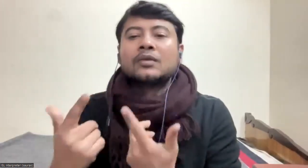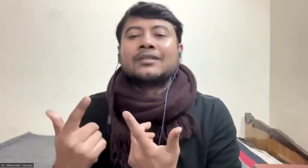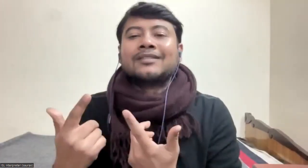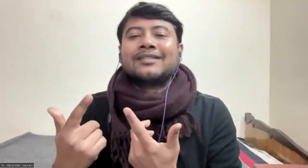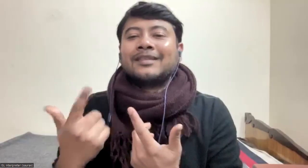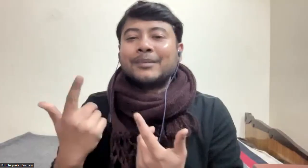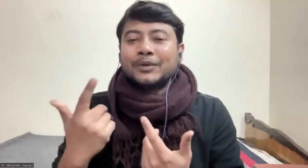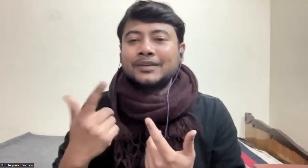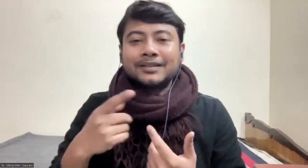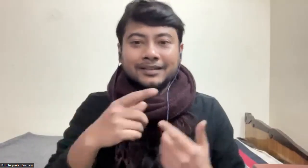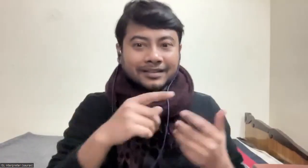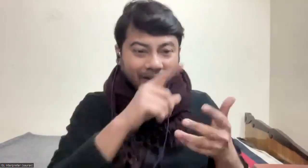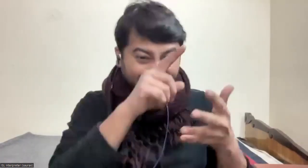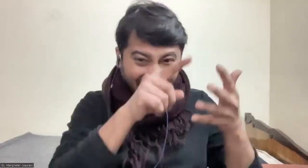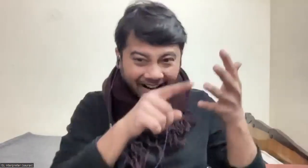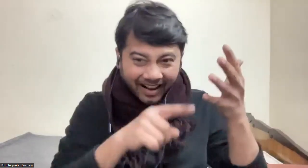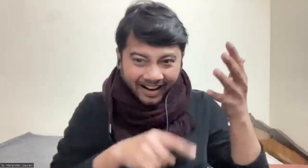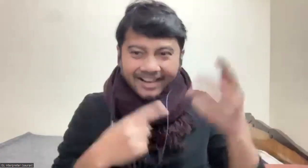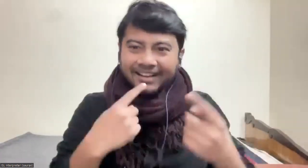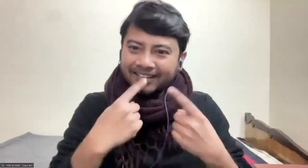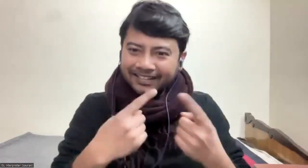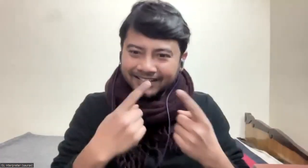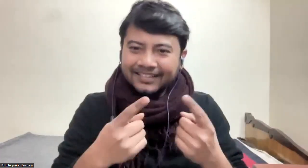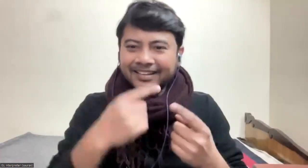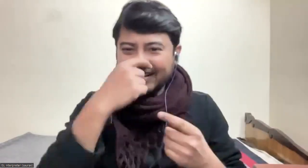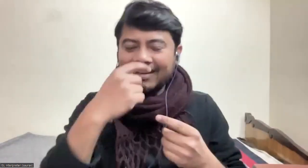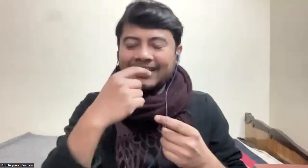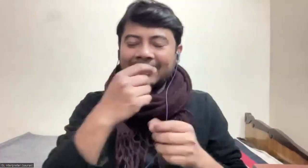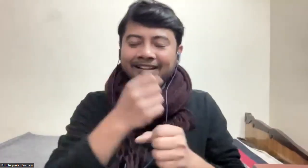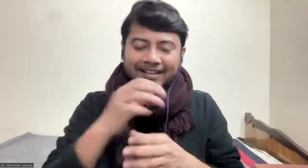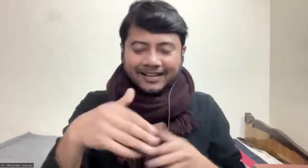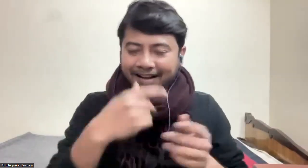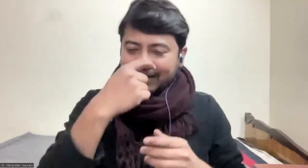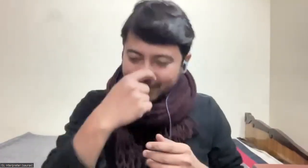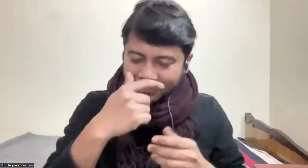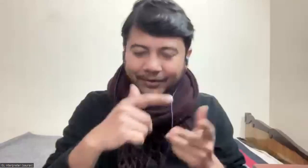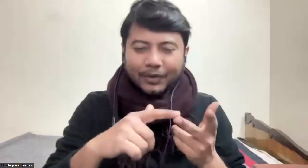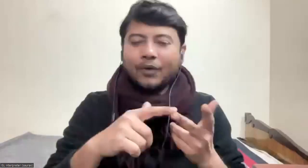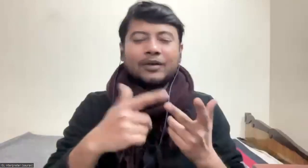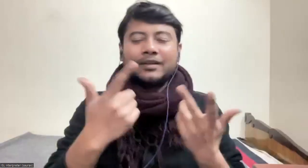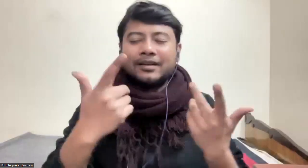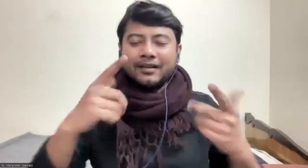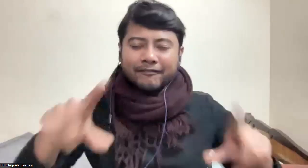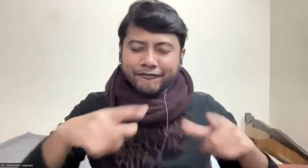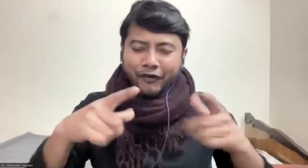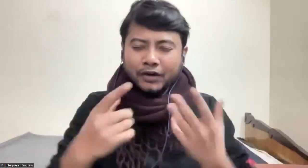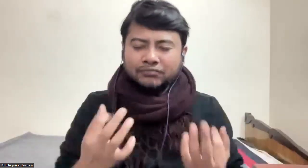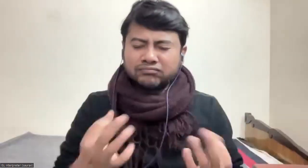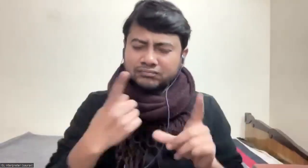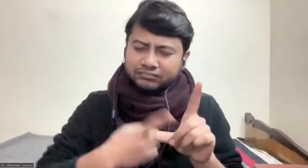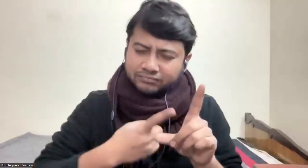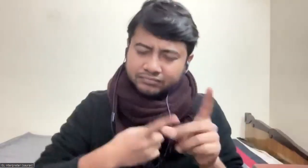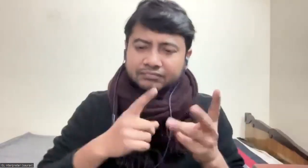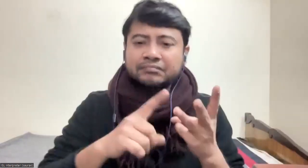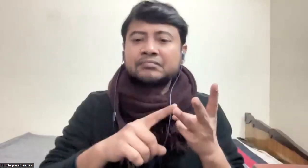in Ganga or doing fire sacrifice, nothing can connect you back to Krishna except chanting.